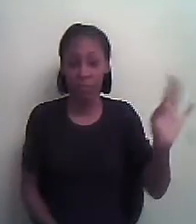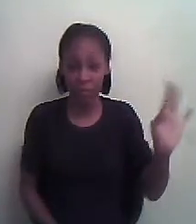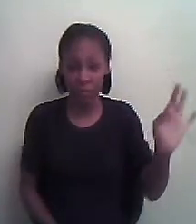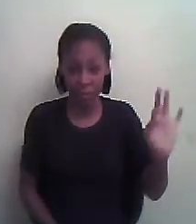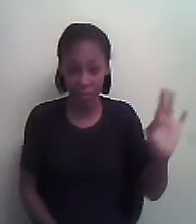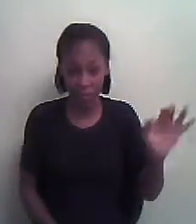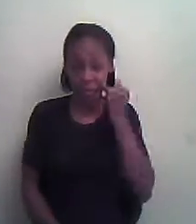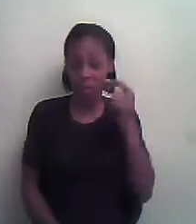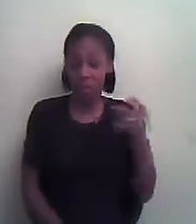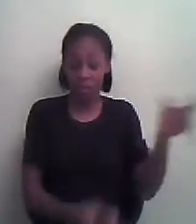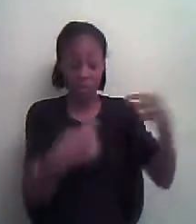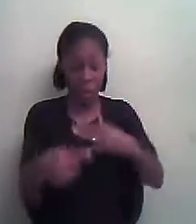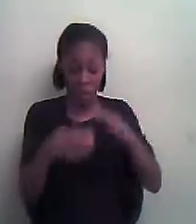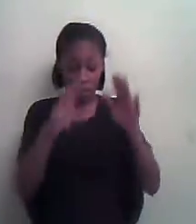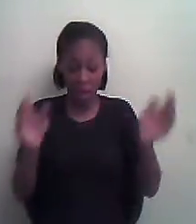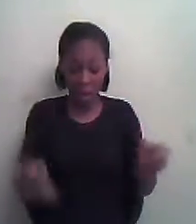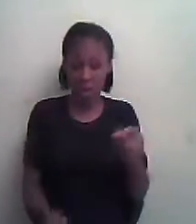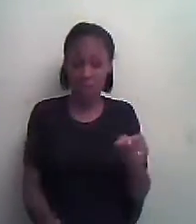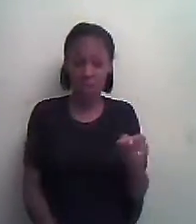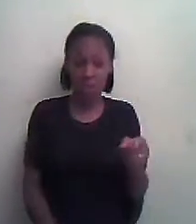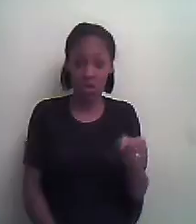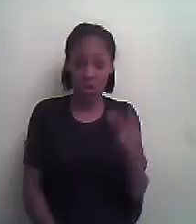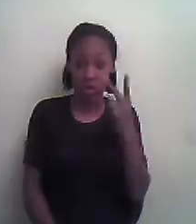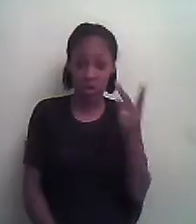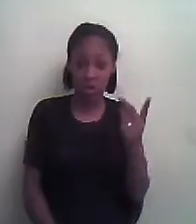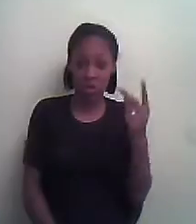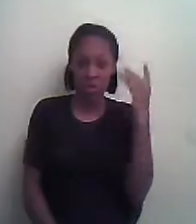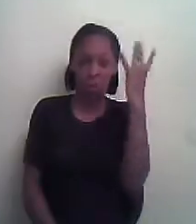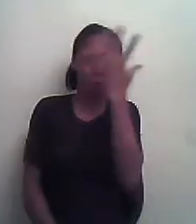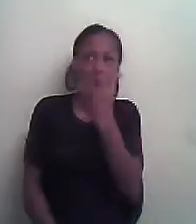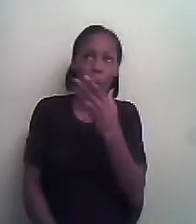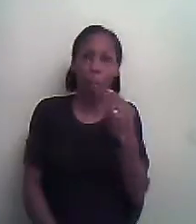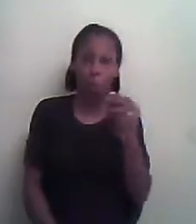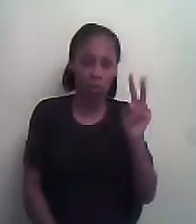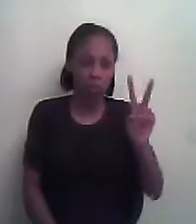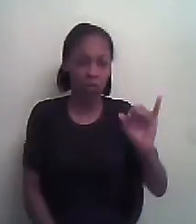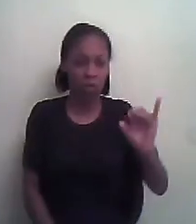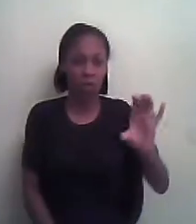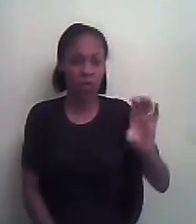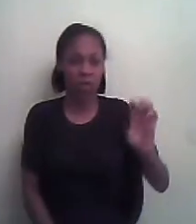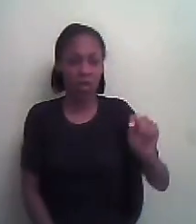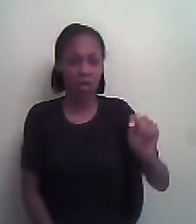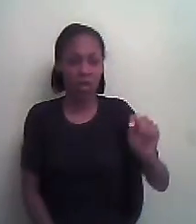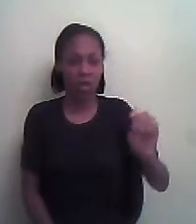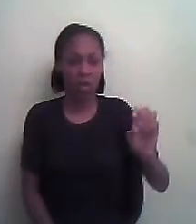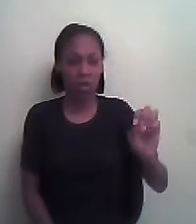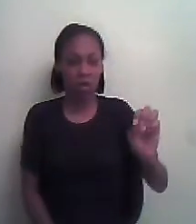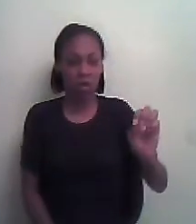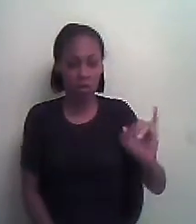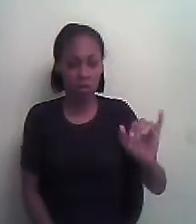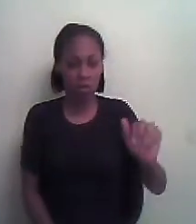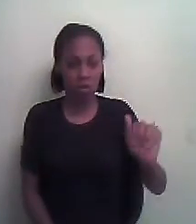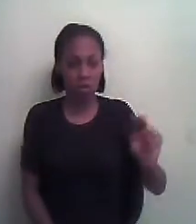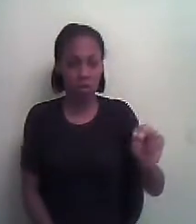would see a beautiful Victorian silver tea set, coffee pot, and